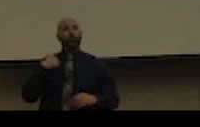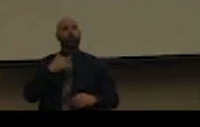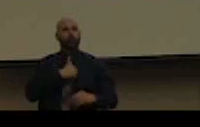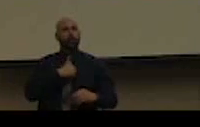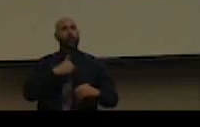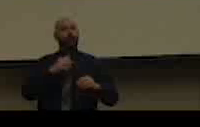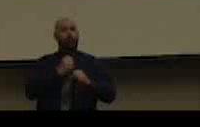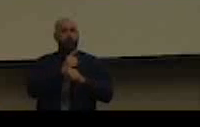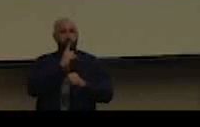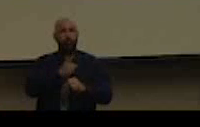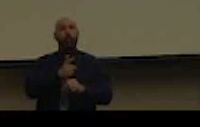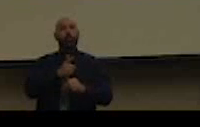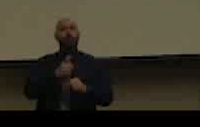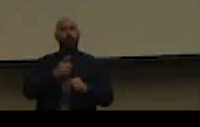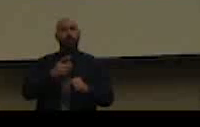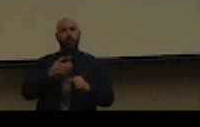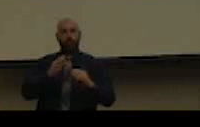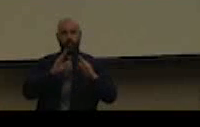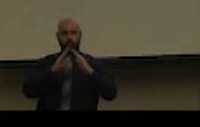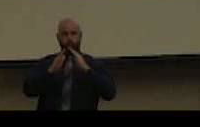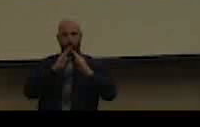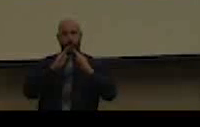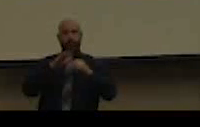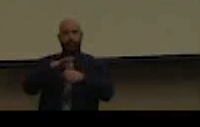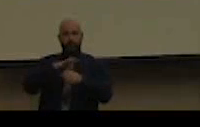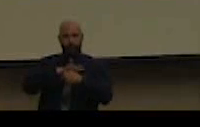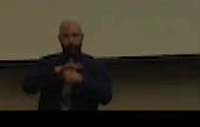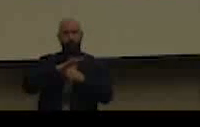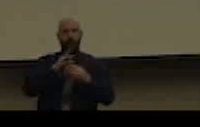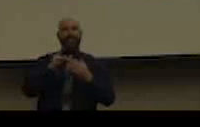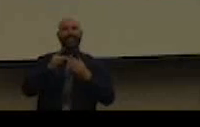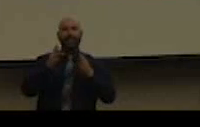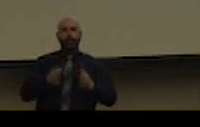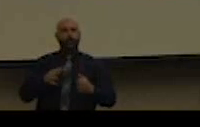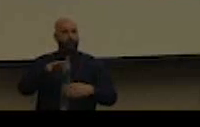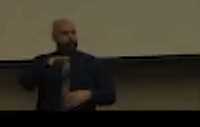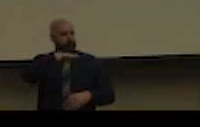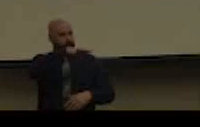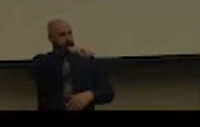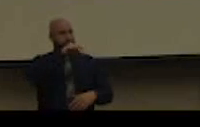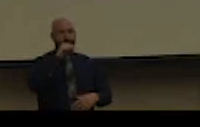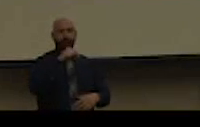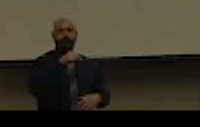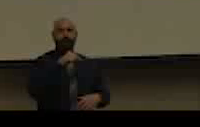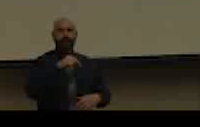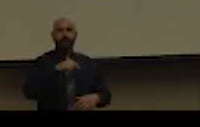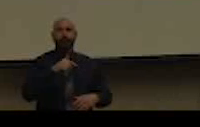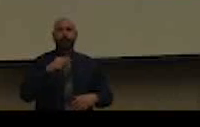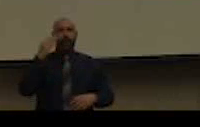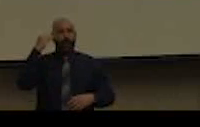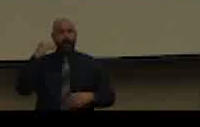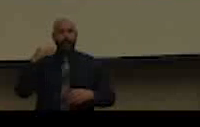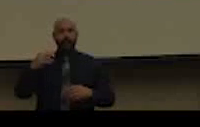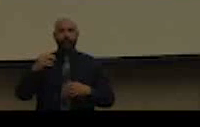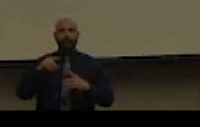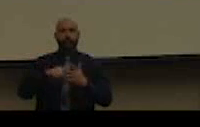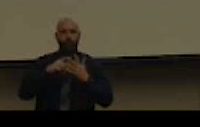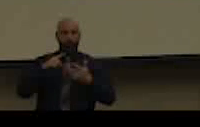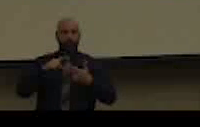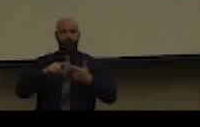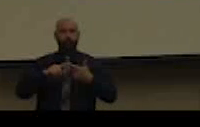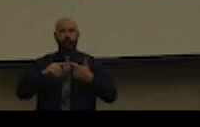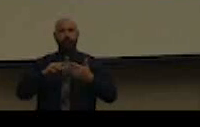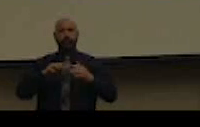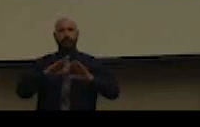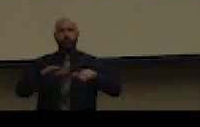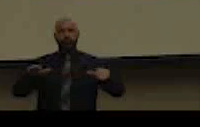by community leaders from those areas, many of which are around this table, Head Start, childcare, and school pre-K see